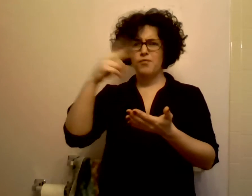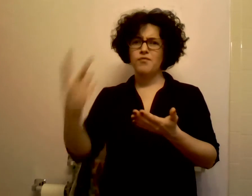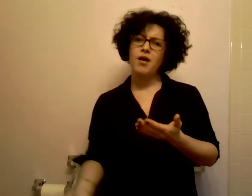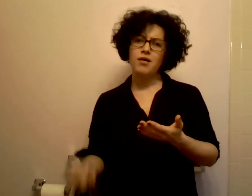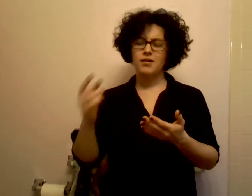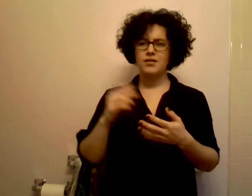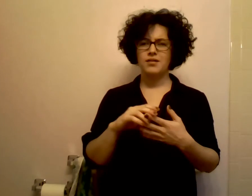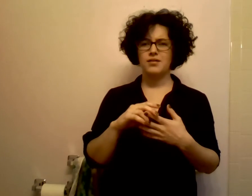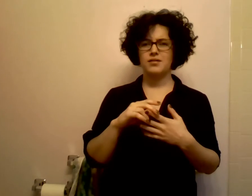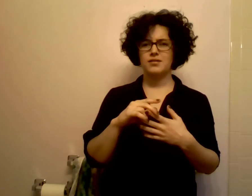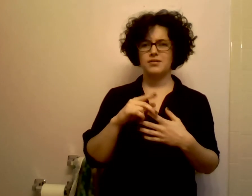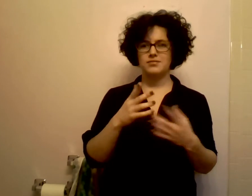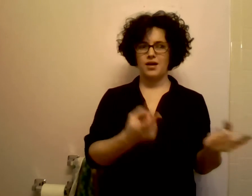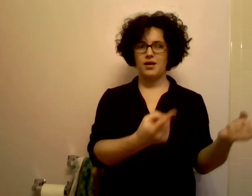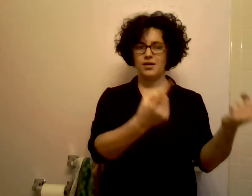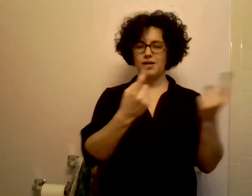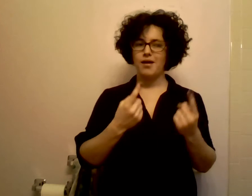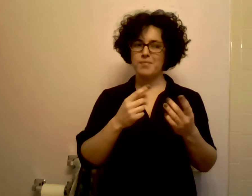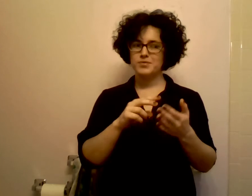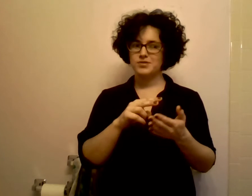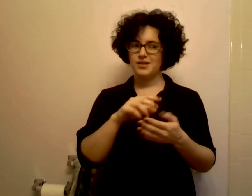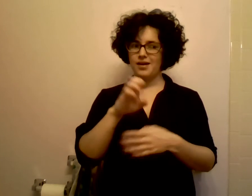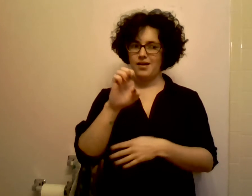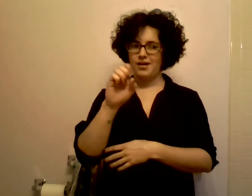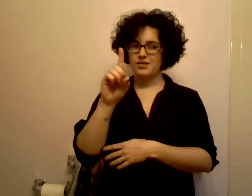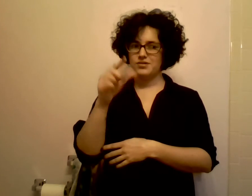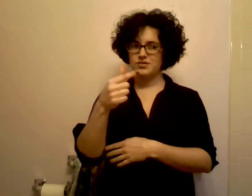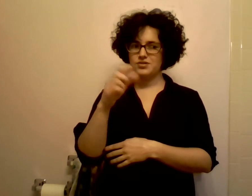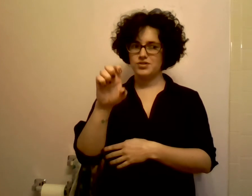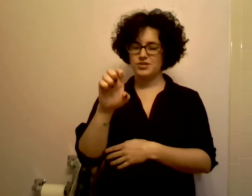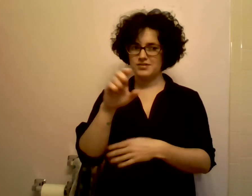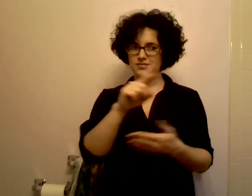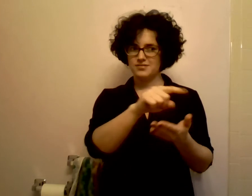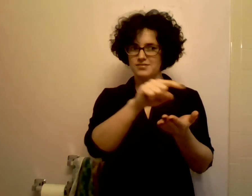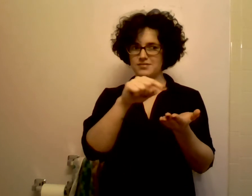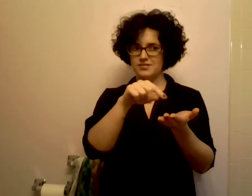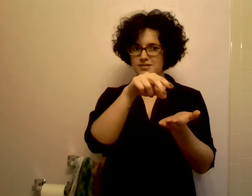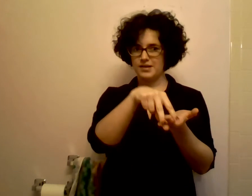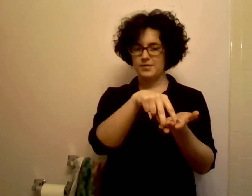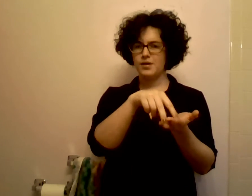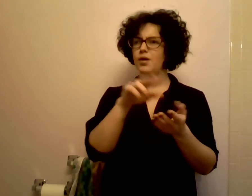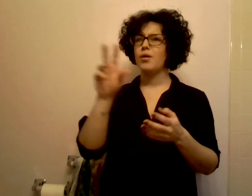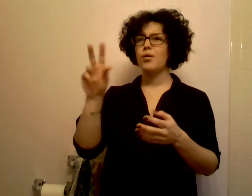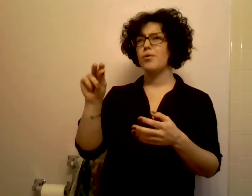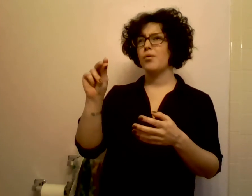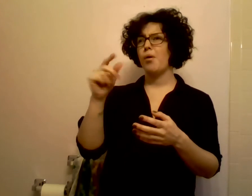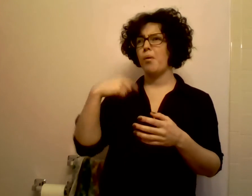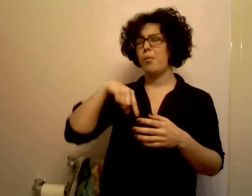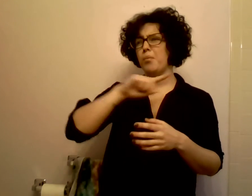edge, he said. No, we will fall. Come to the